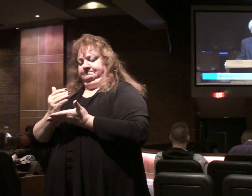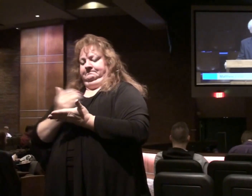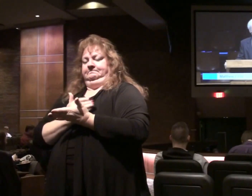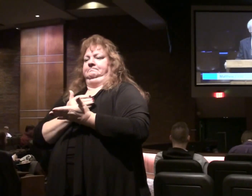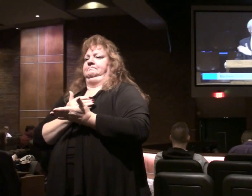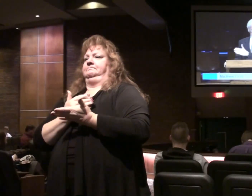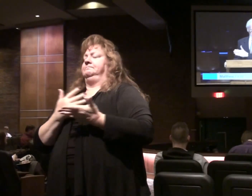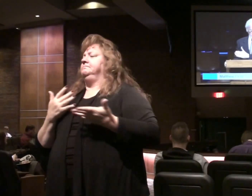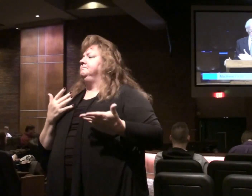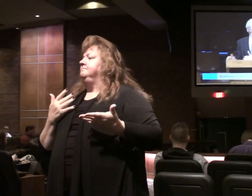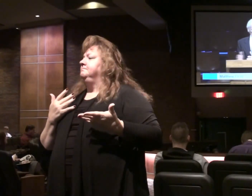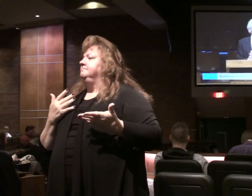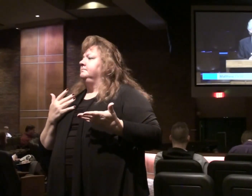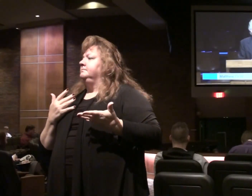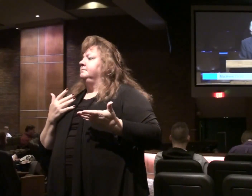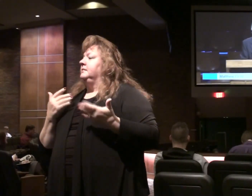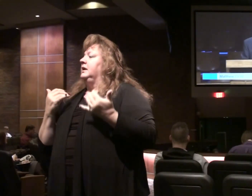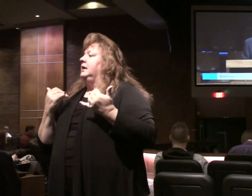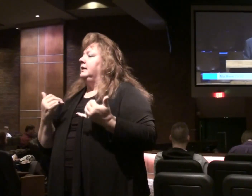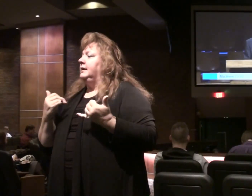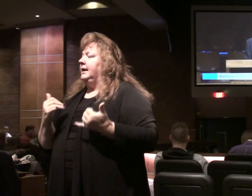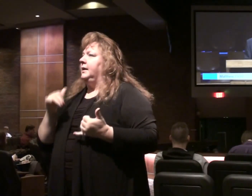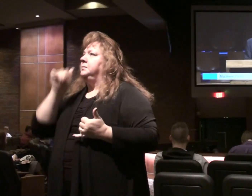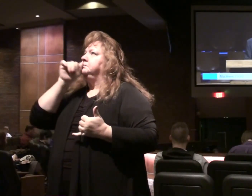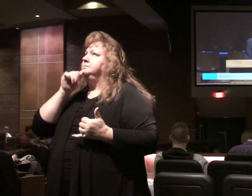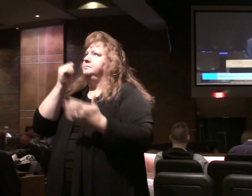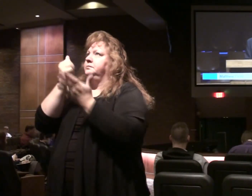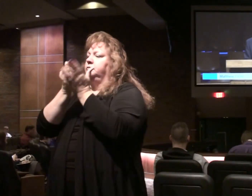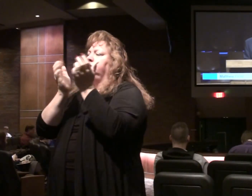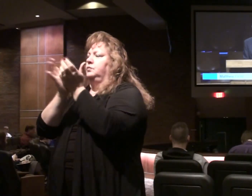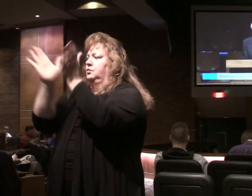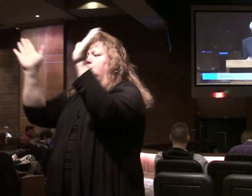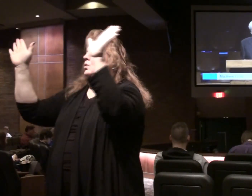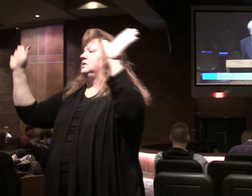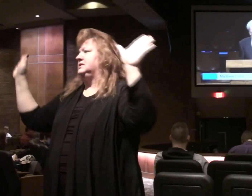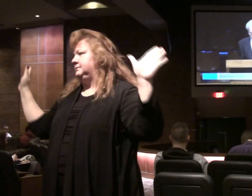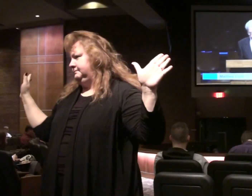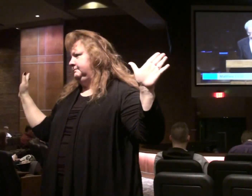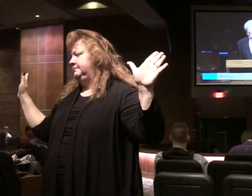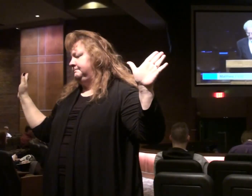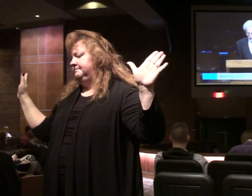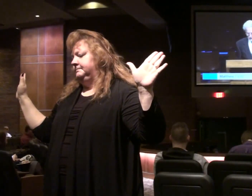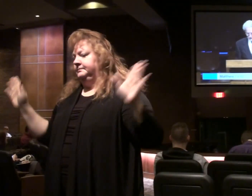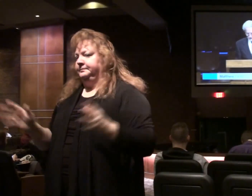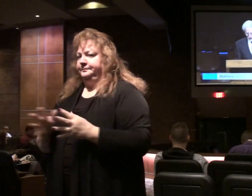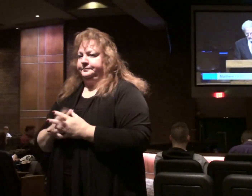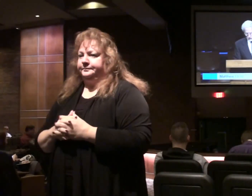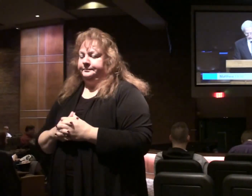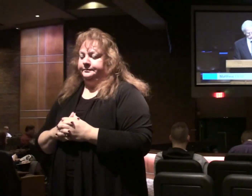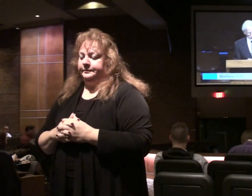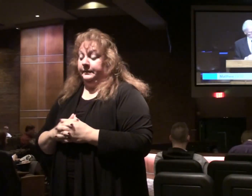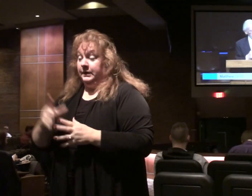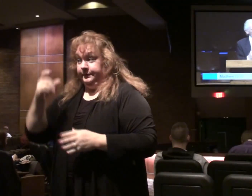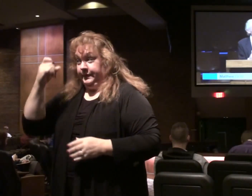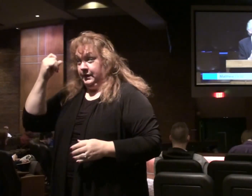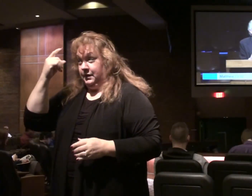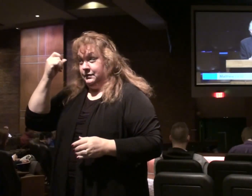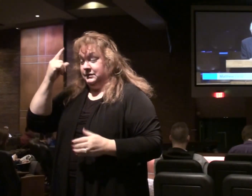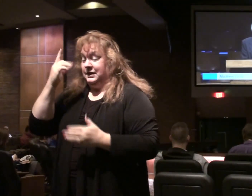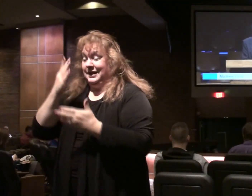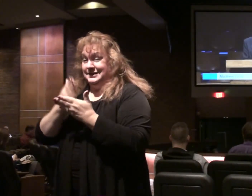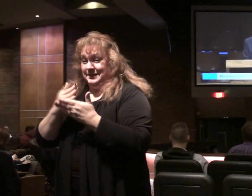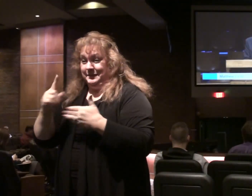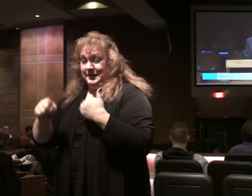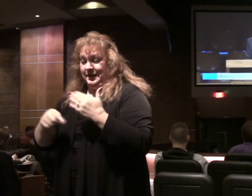And from here, you go to the cross in Matthew's gospel. So understanding something